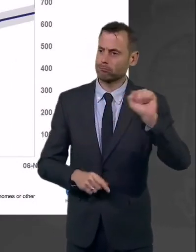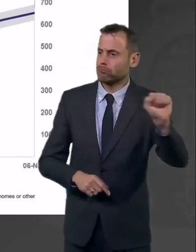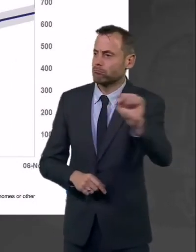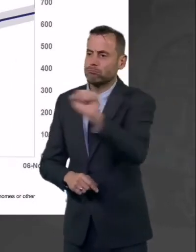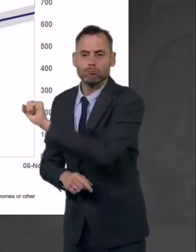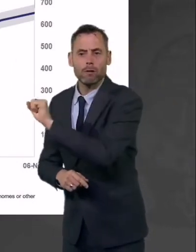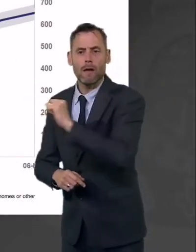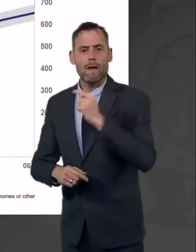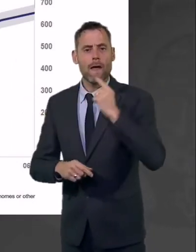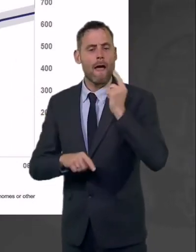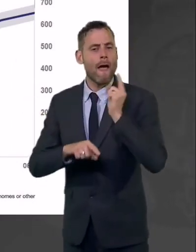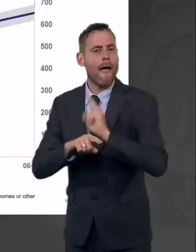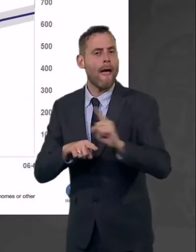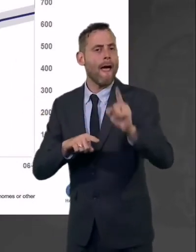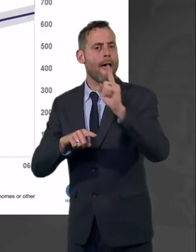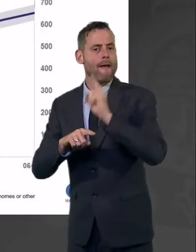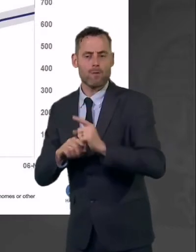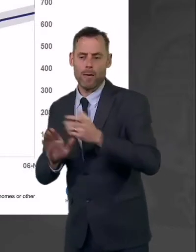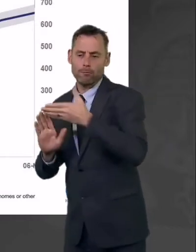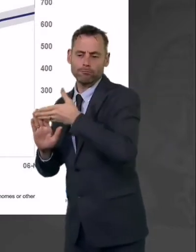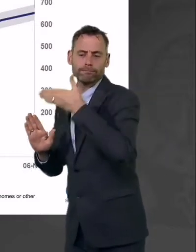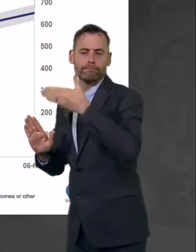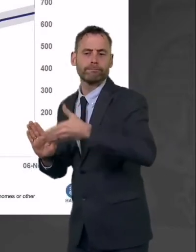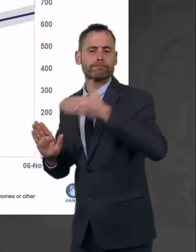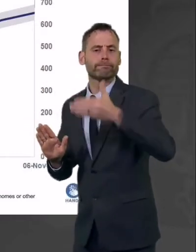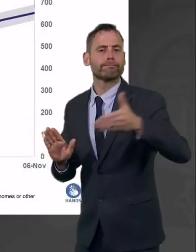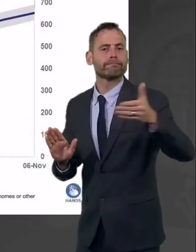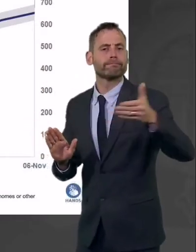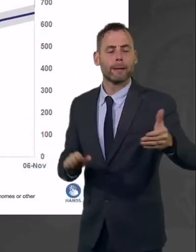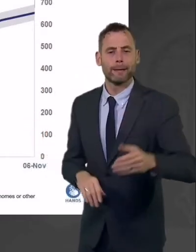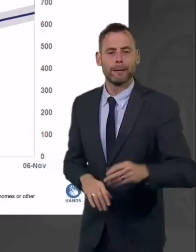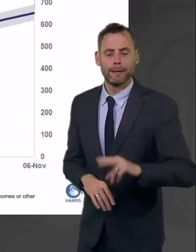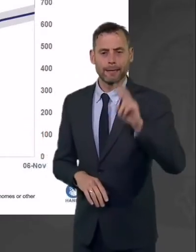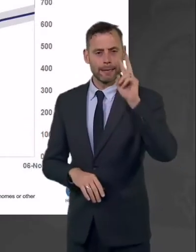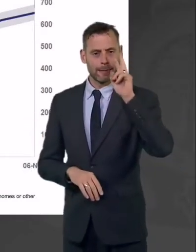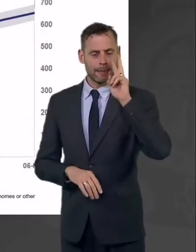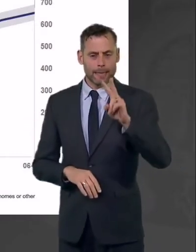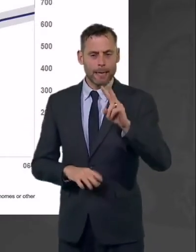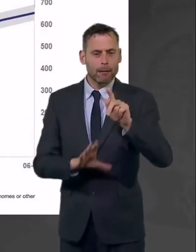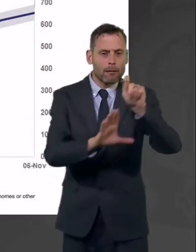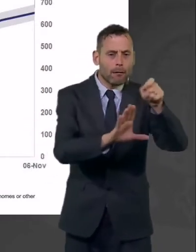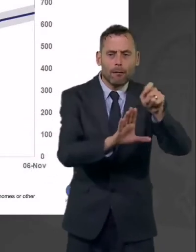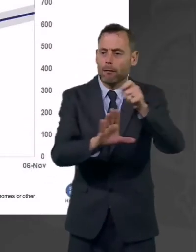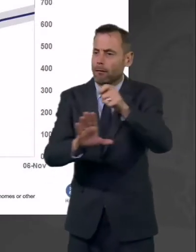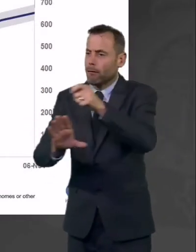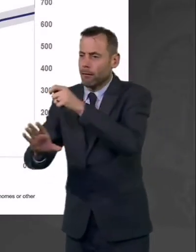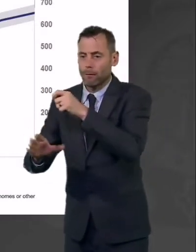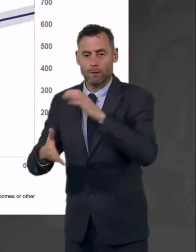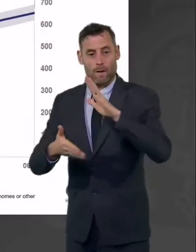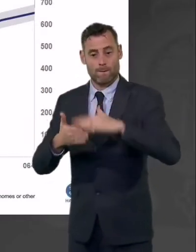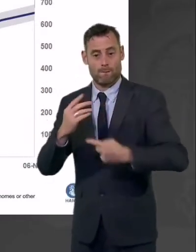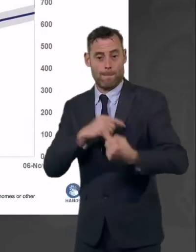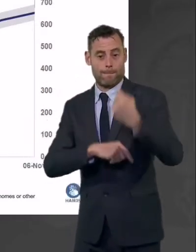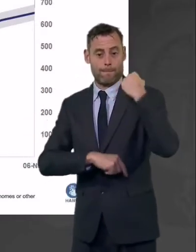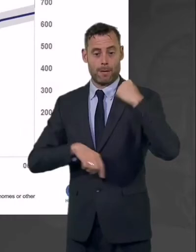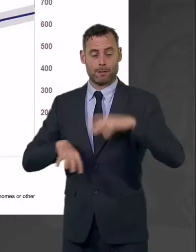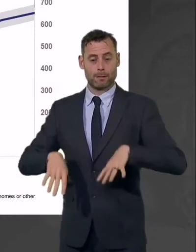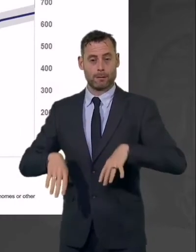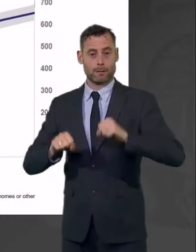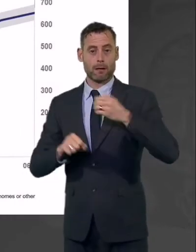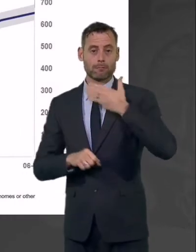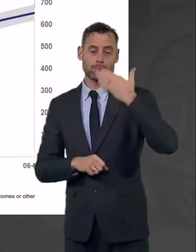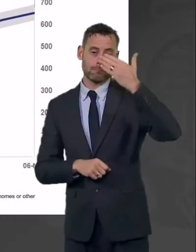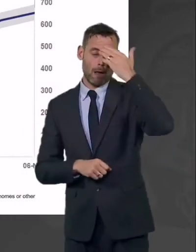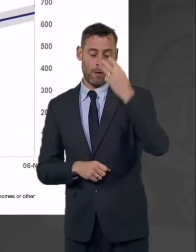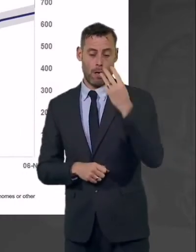this survey since the summer. So the first date is the 13th of August, and the most recent data here is the 6th of November.